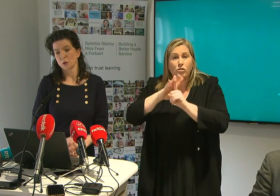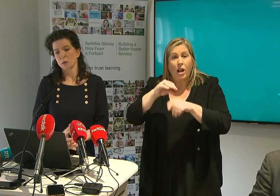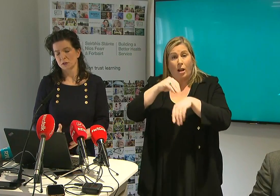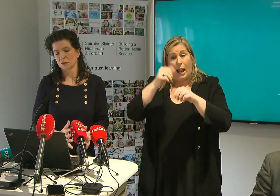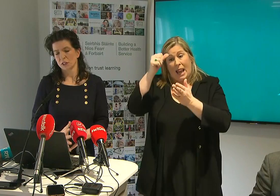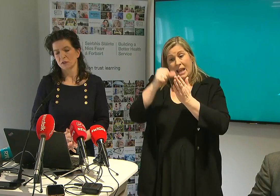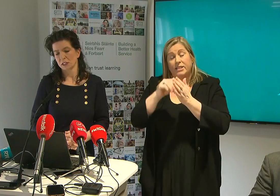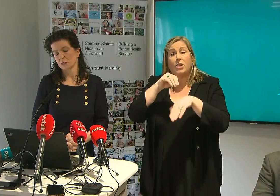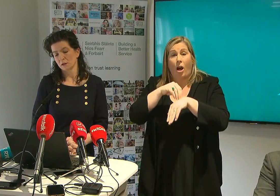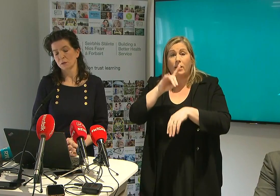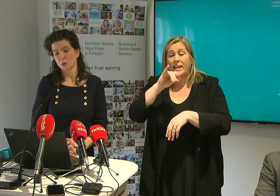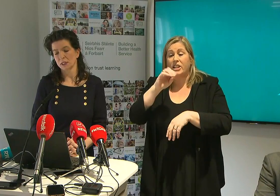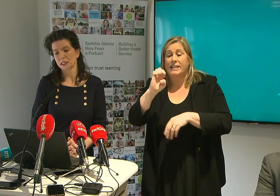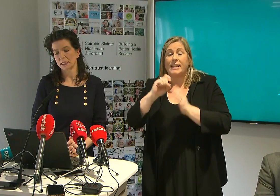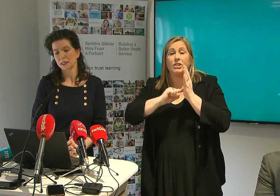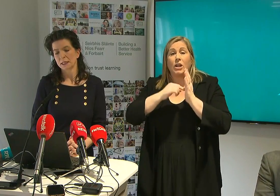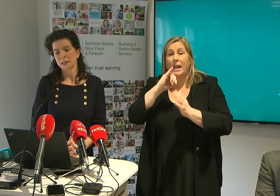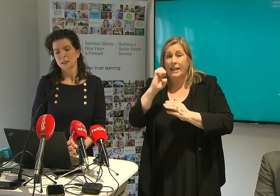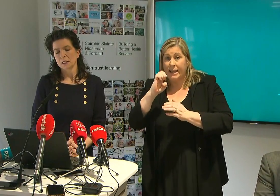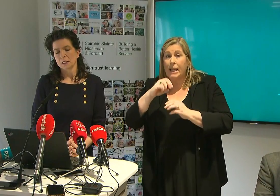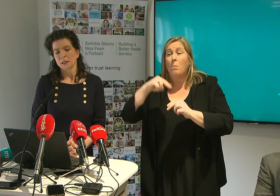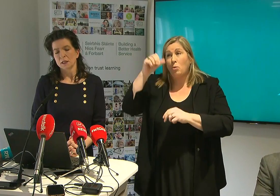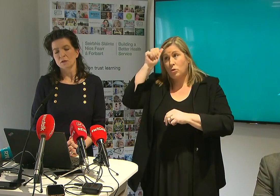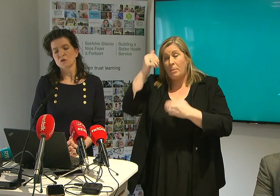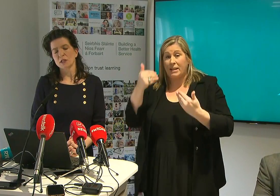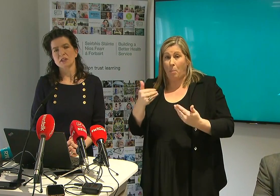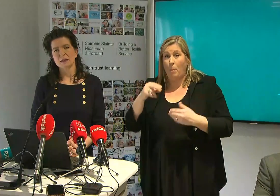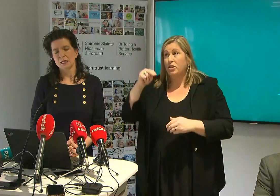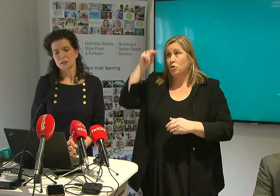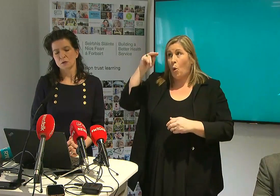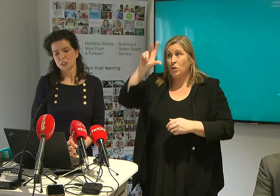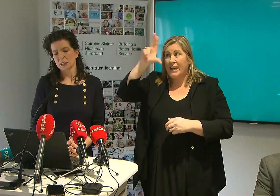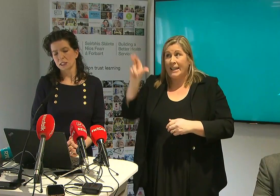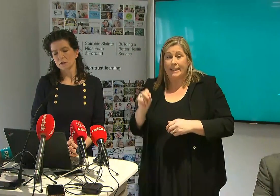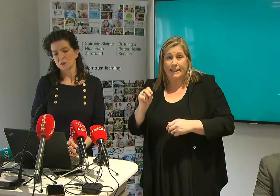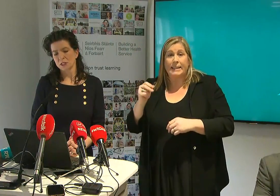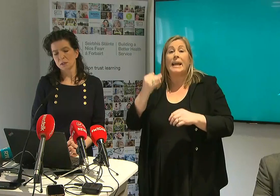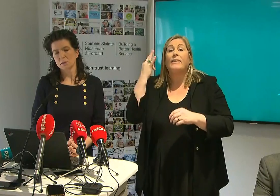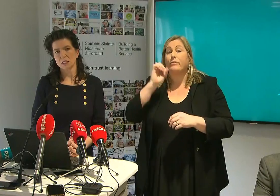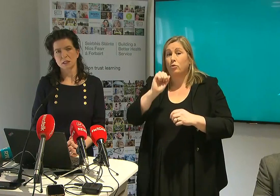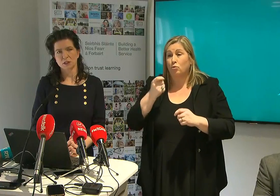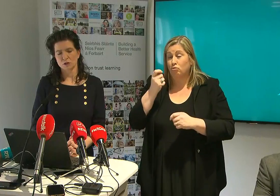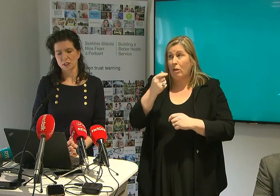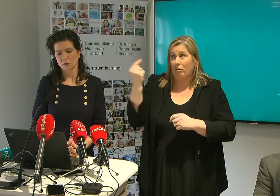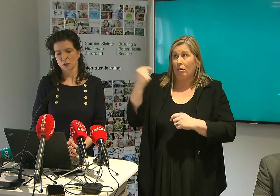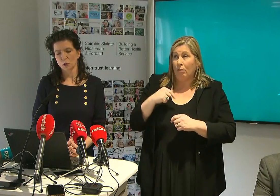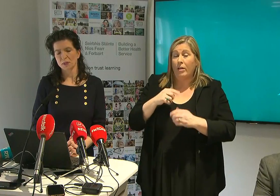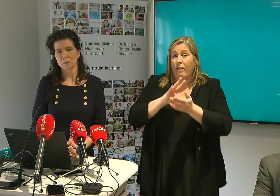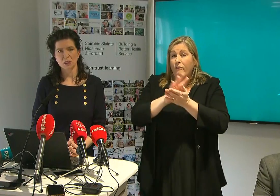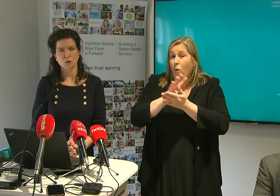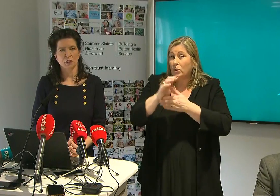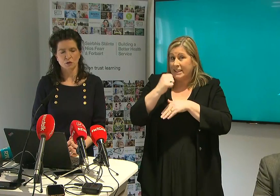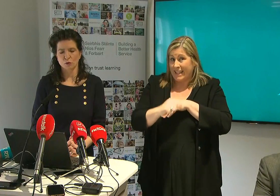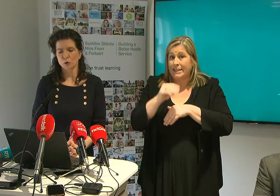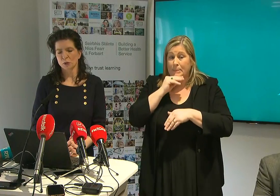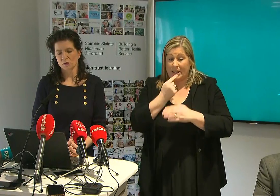at the moment for travel is from Northern Italy. If you've travelled in the last 14 days, if you have symptoms, isolate yourself at home. That